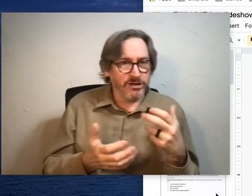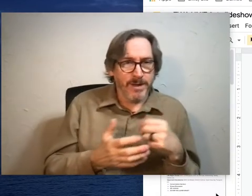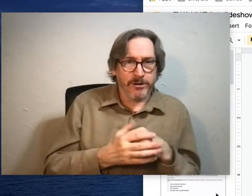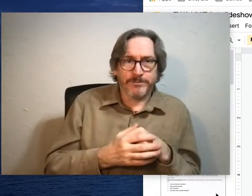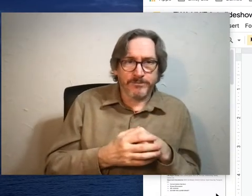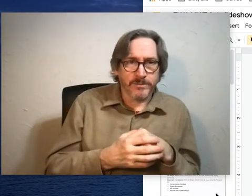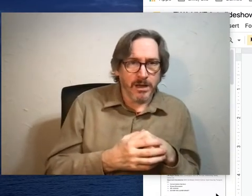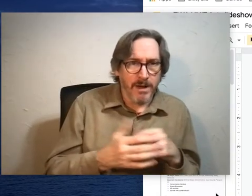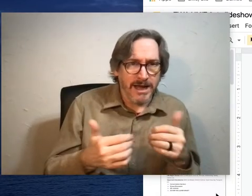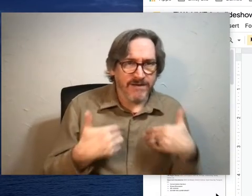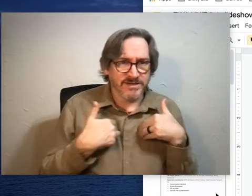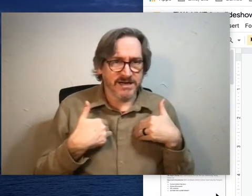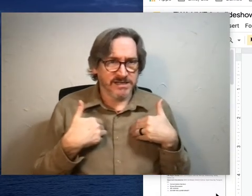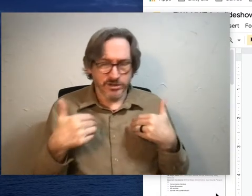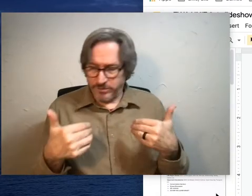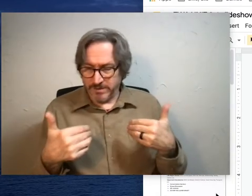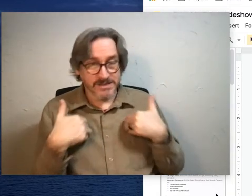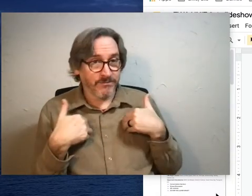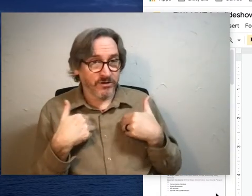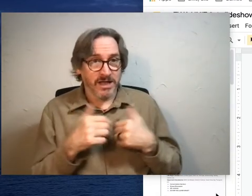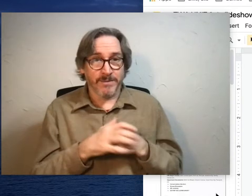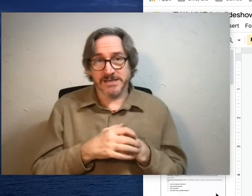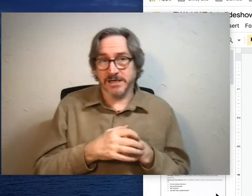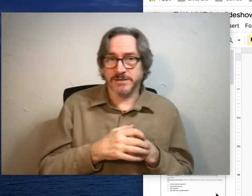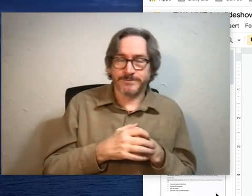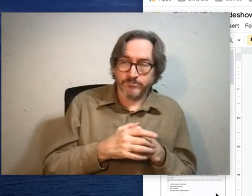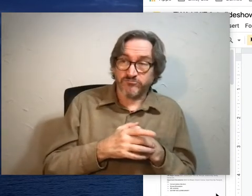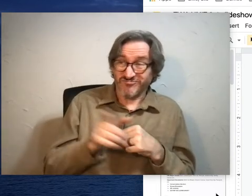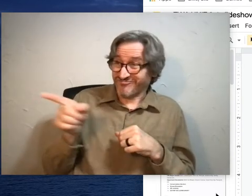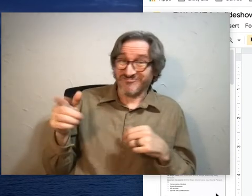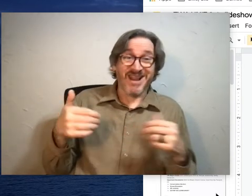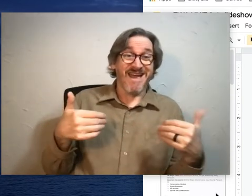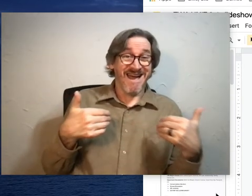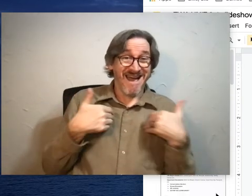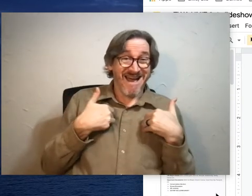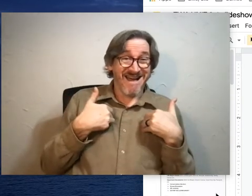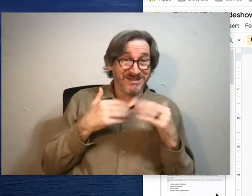Doesn't really matter. I have a tendency to do thumbs up for a lot of my signs.